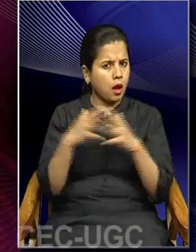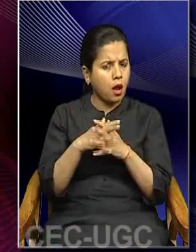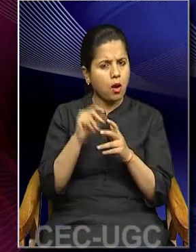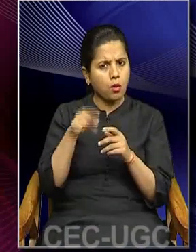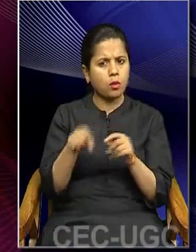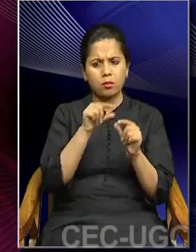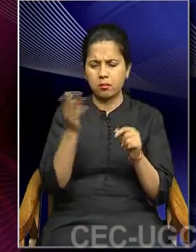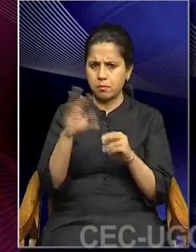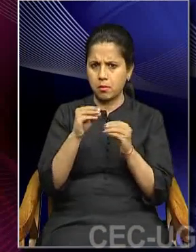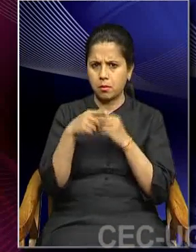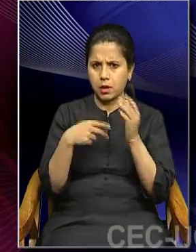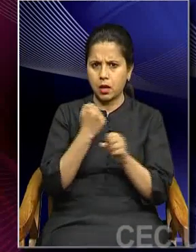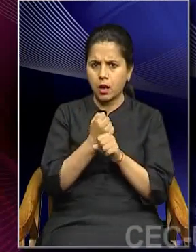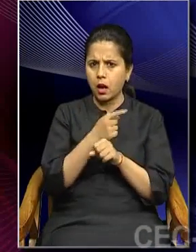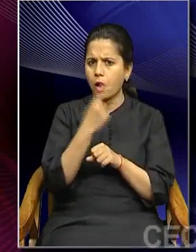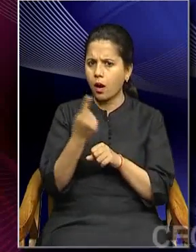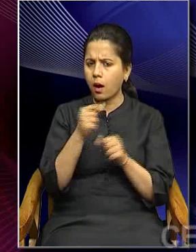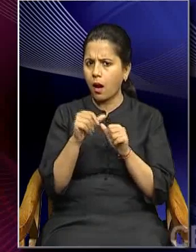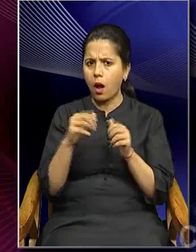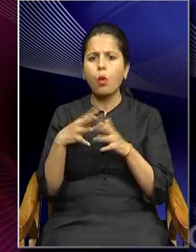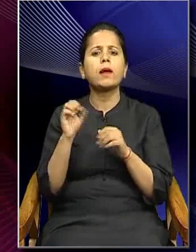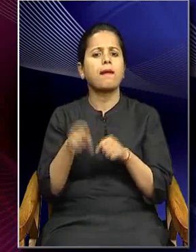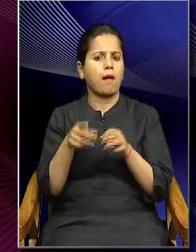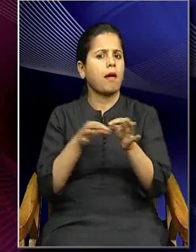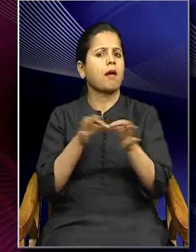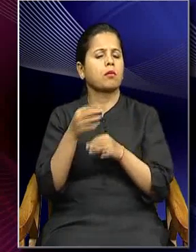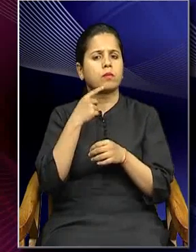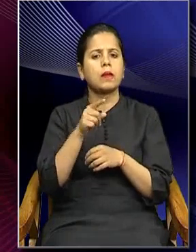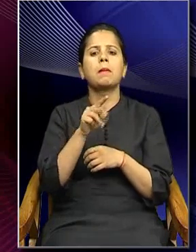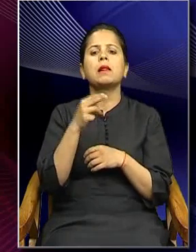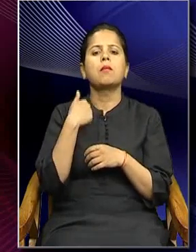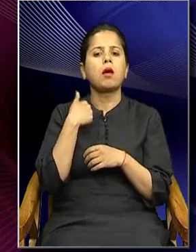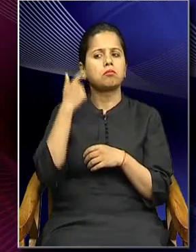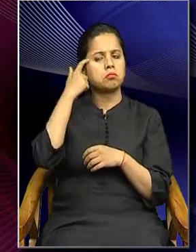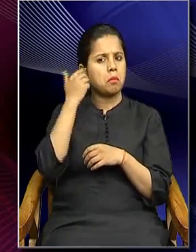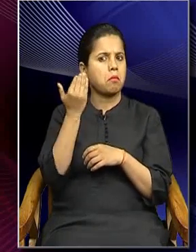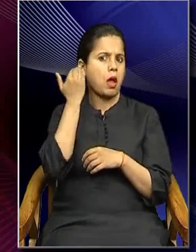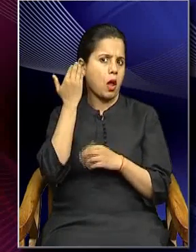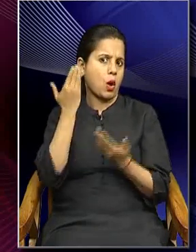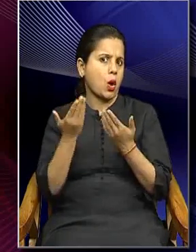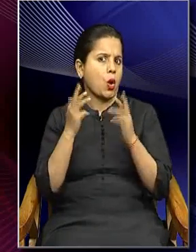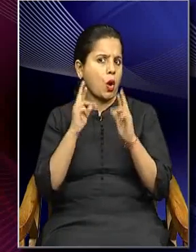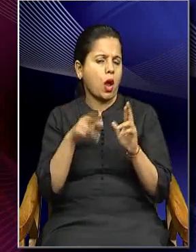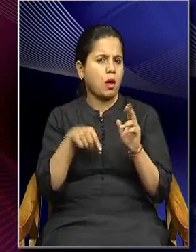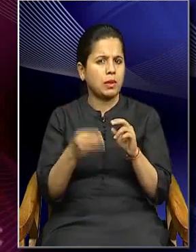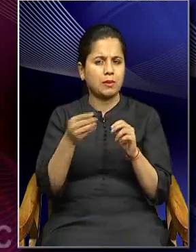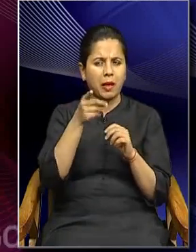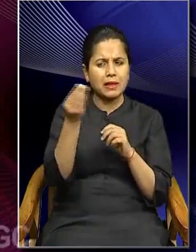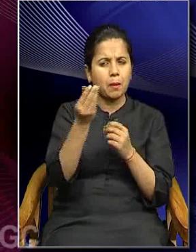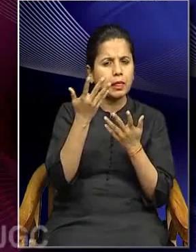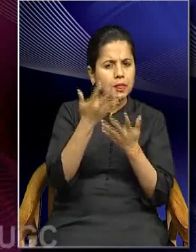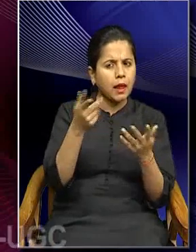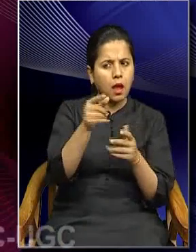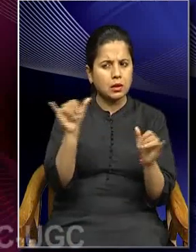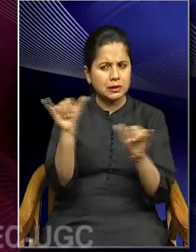bring a cow can only be explained by presuming a property common to cows, which